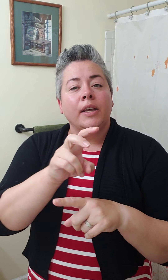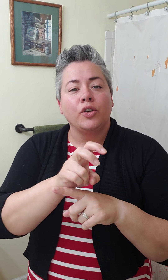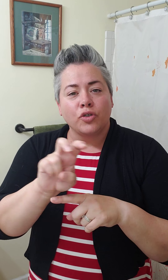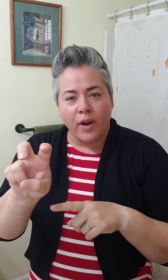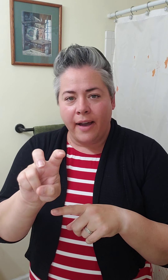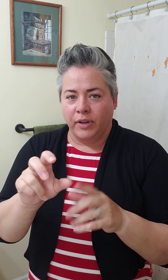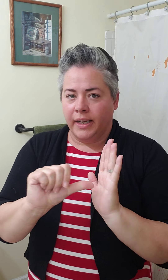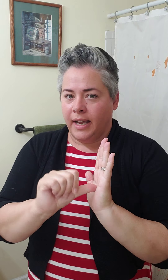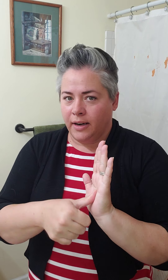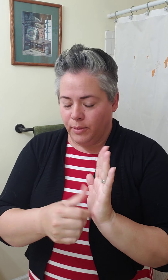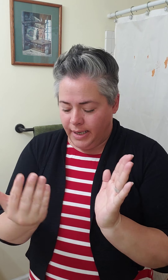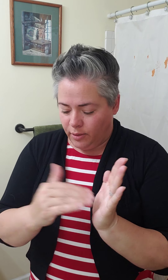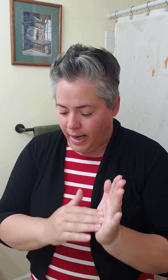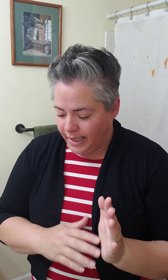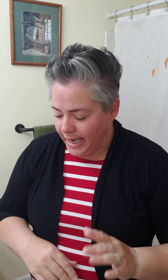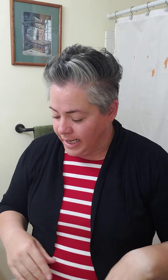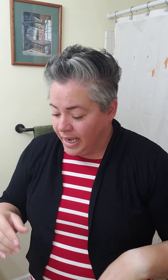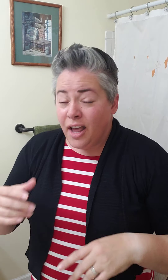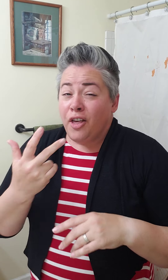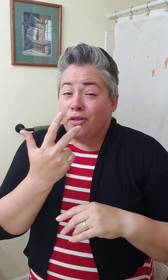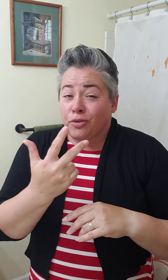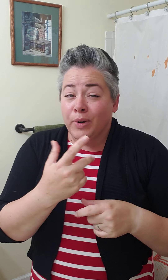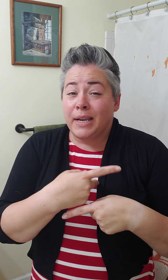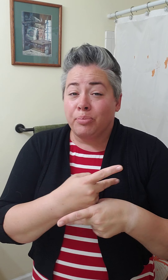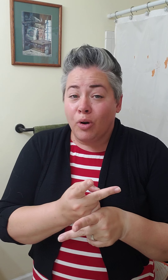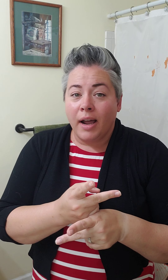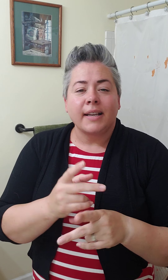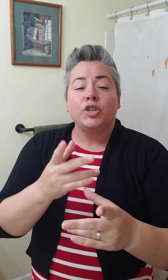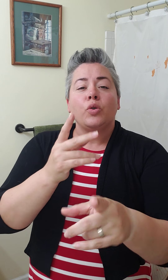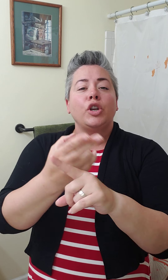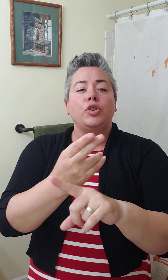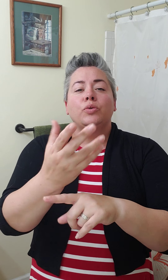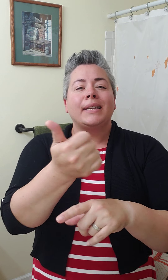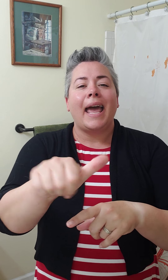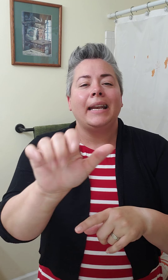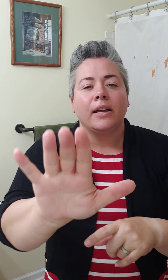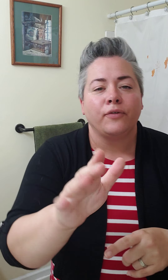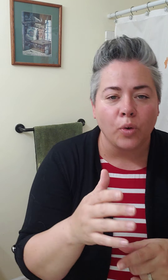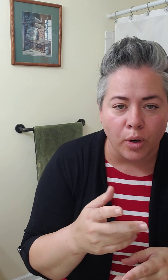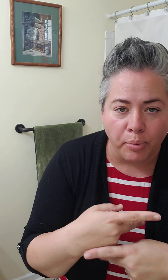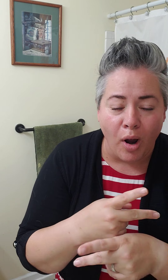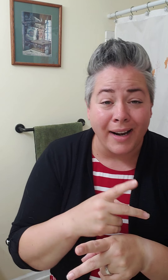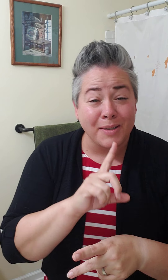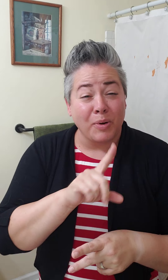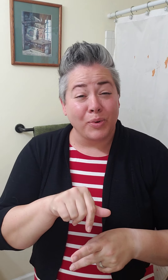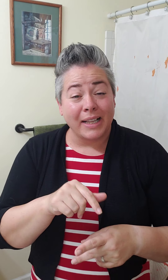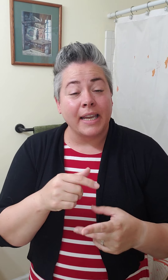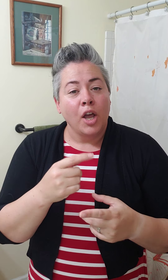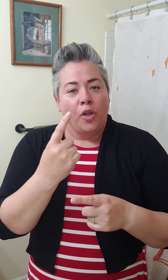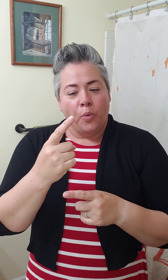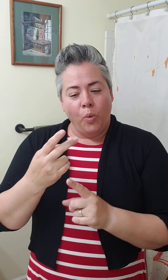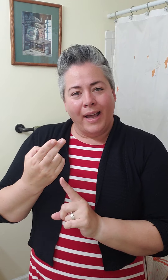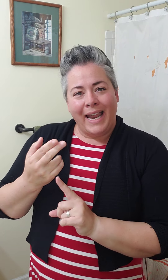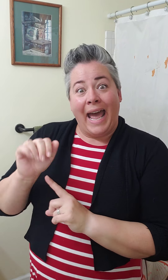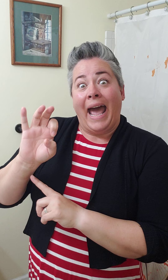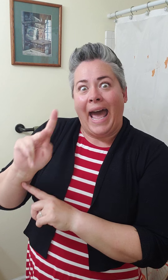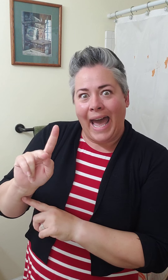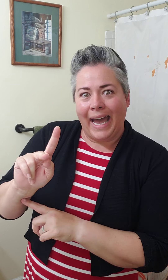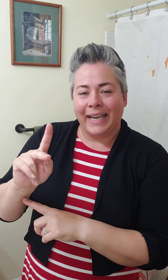you're traveling, kind of reiterate again, 3 products. You can use any of your products, but really the one hack